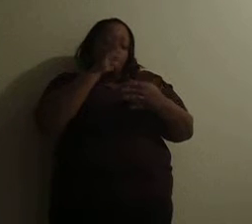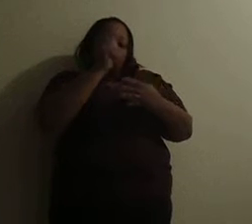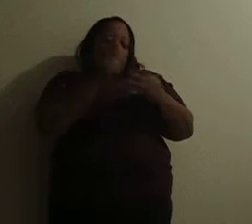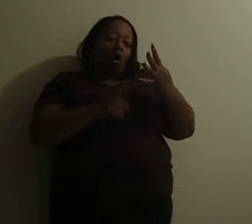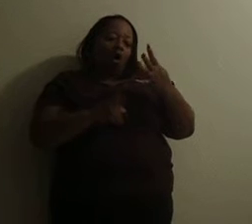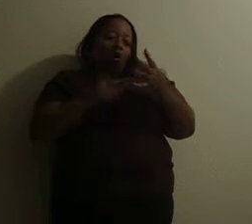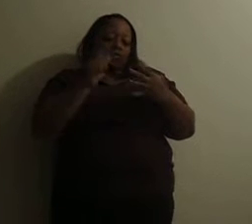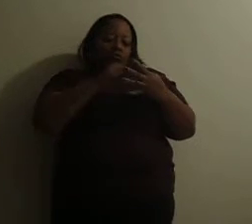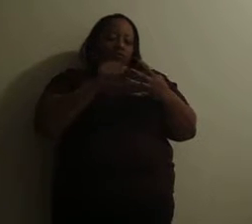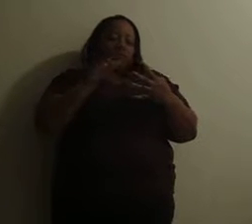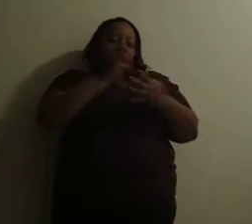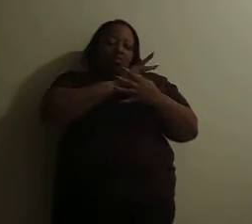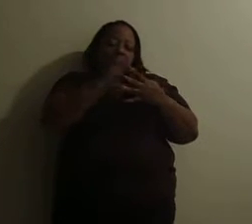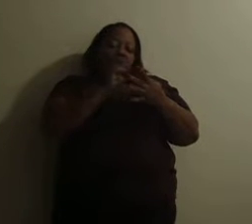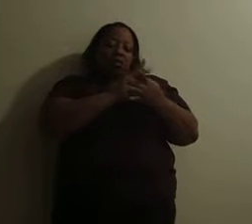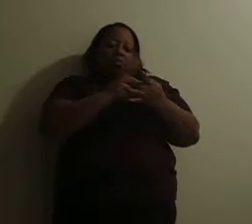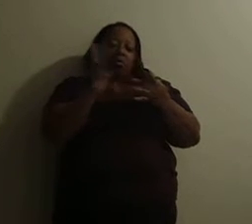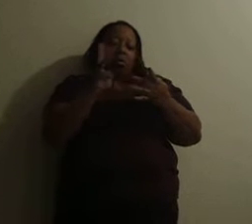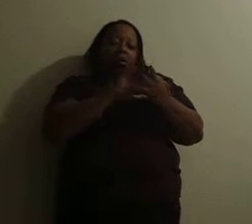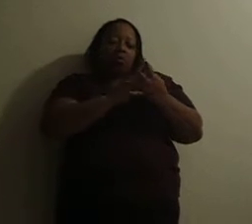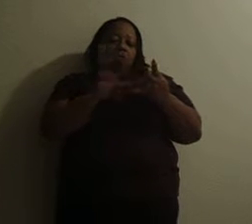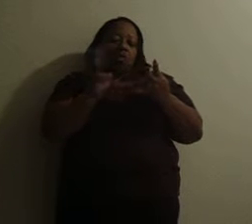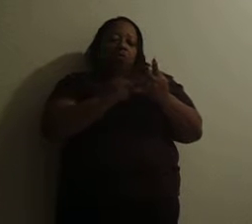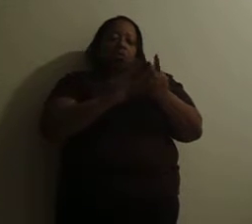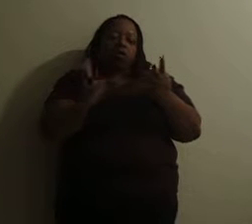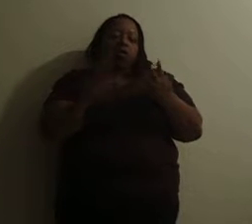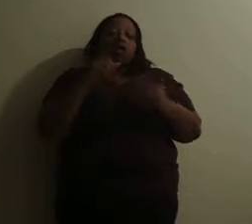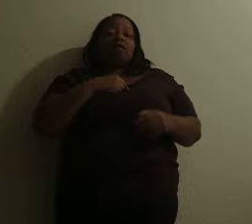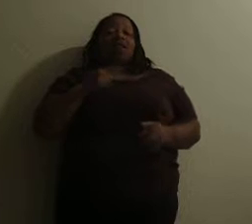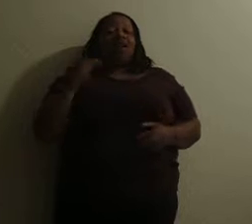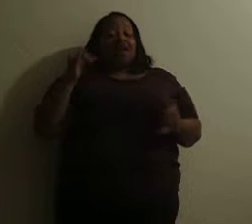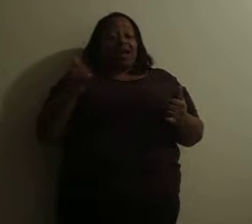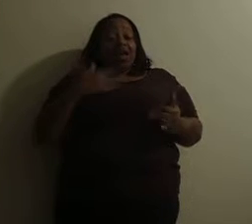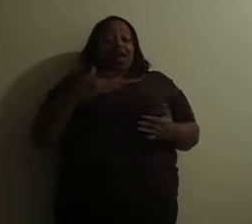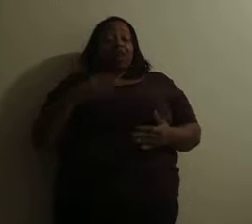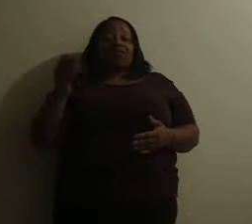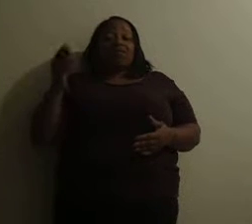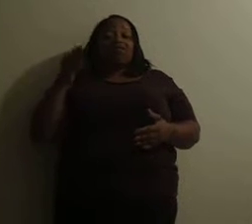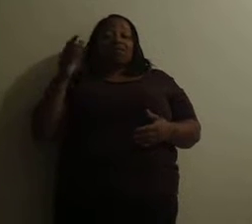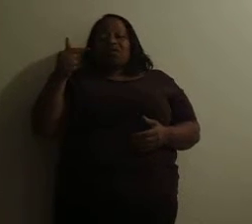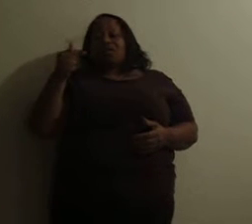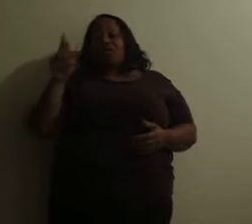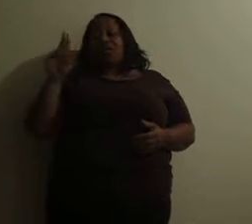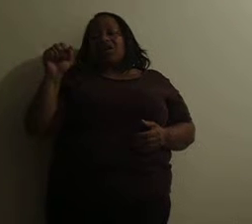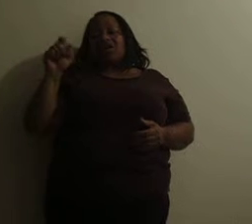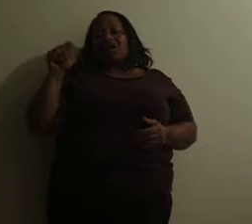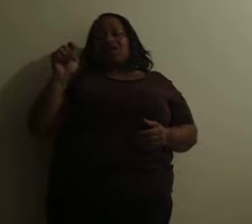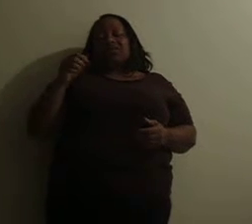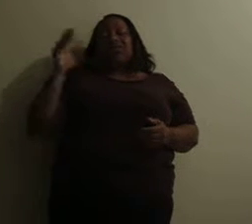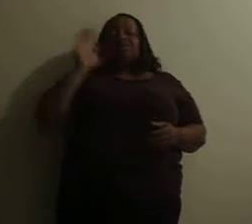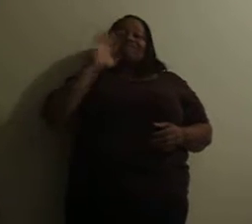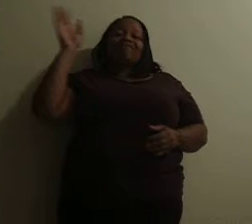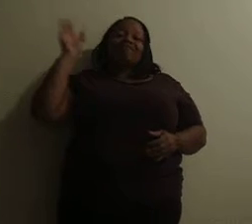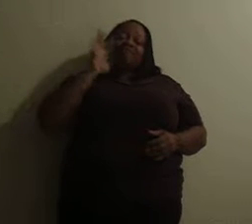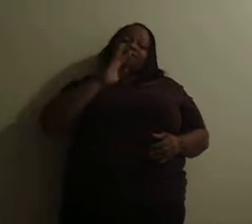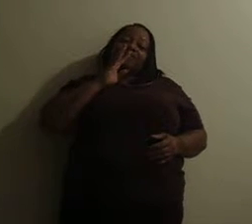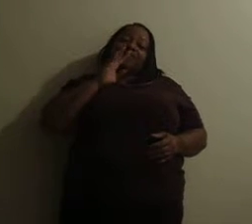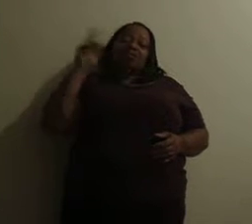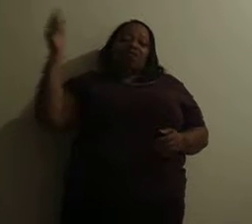guest speaker come to class from each of those areas and do a little mini lecture on some important content